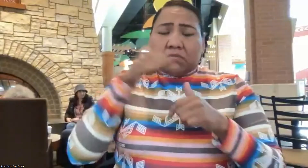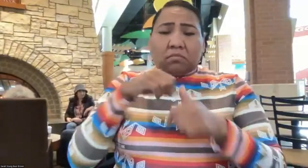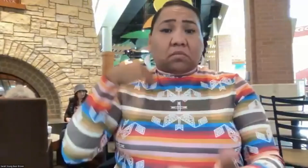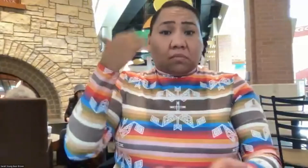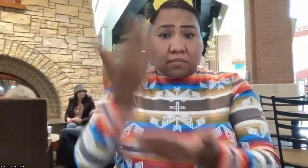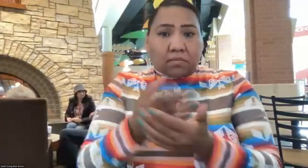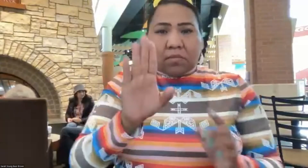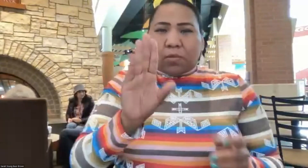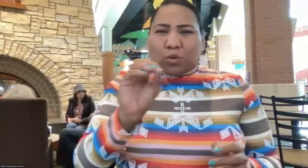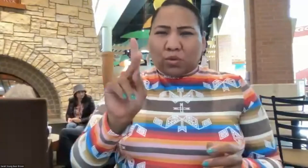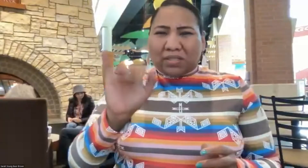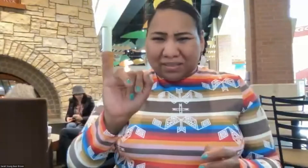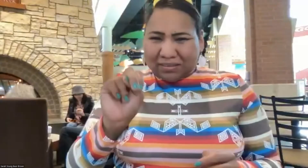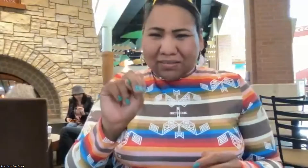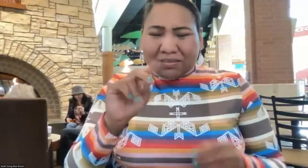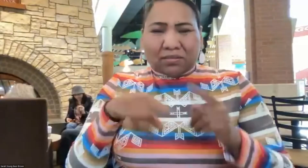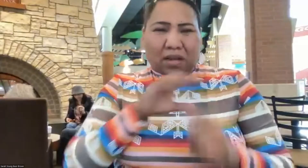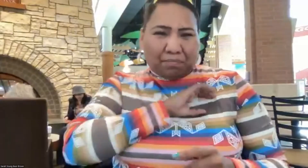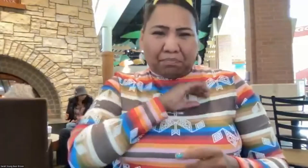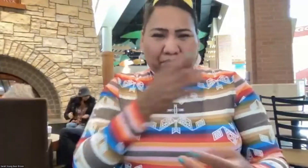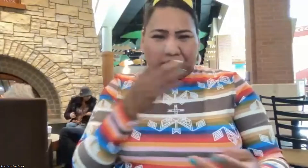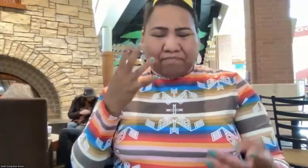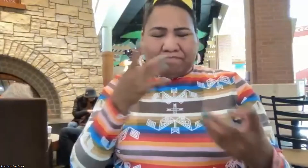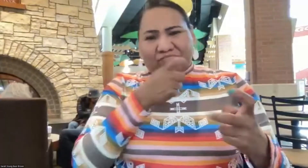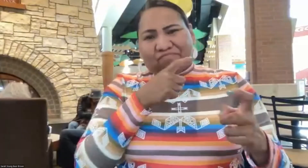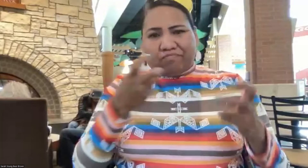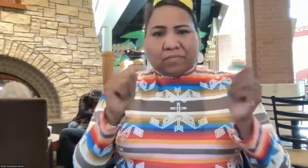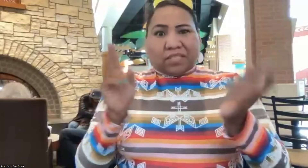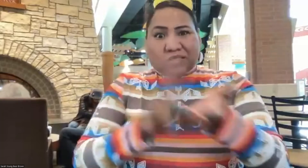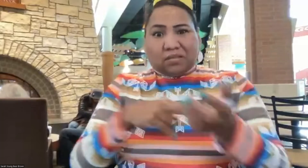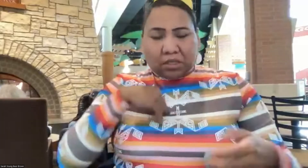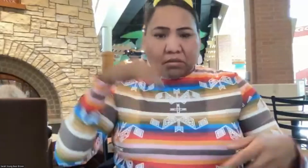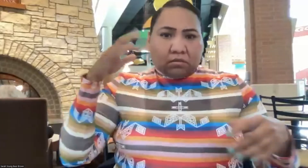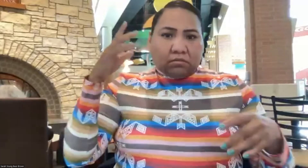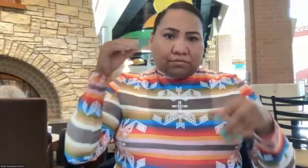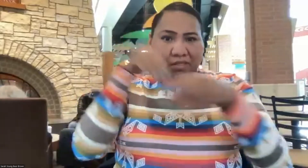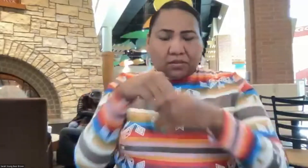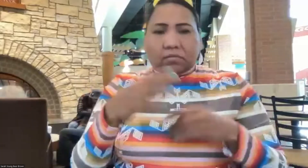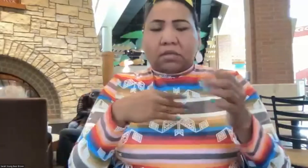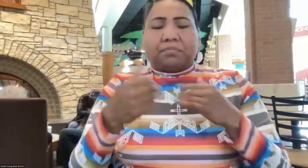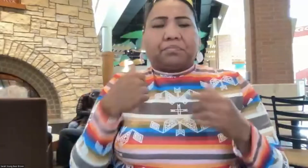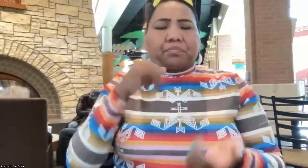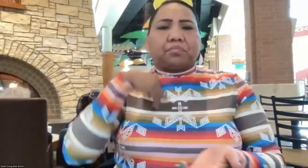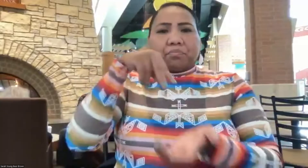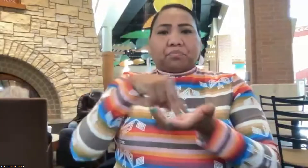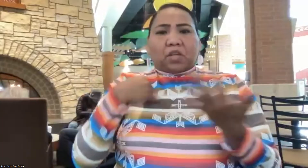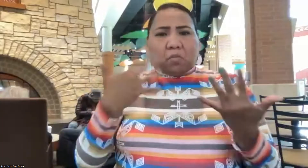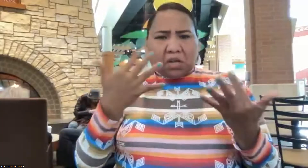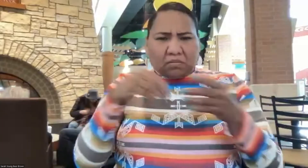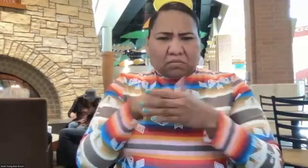said, everything right, but they wouldn't. They wouldn't work with me. When I got to the booking,